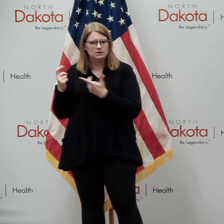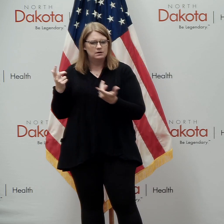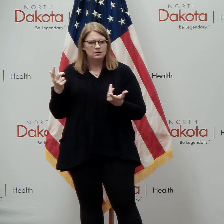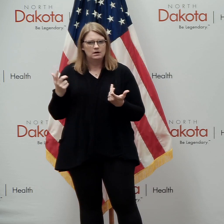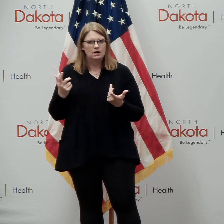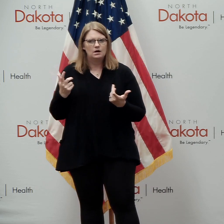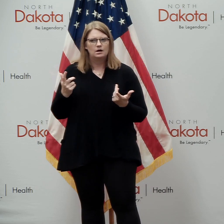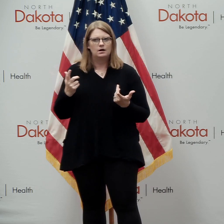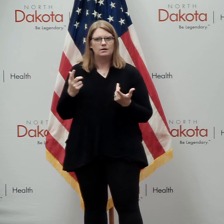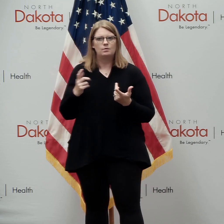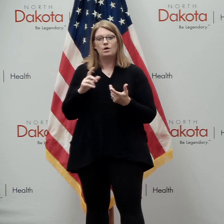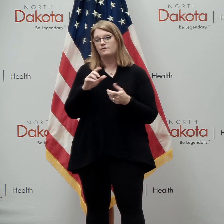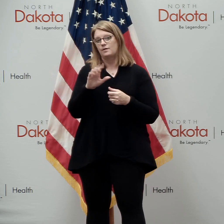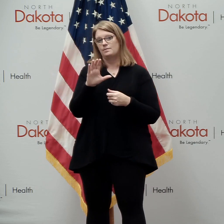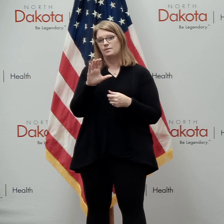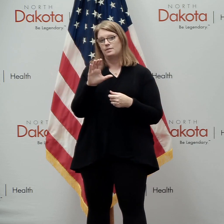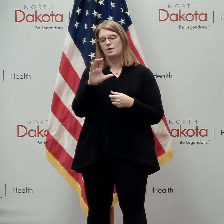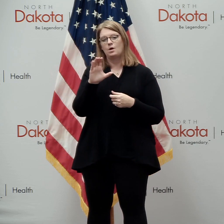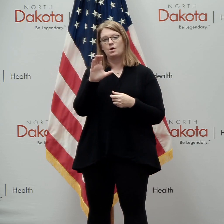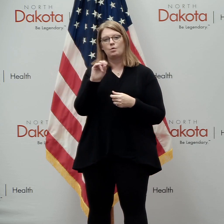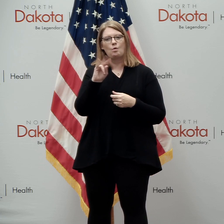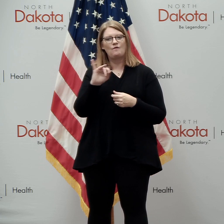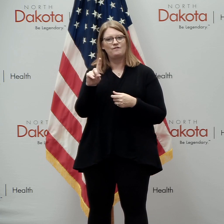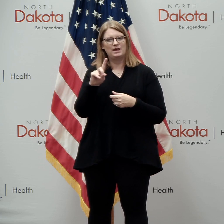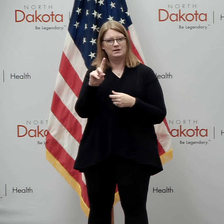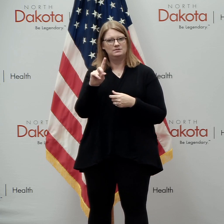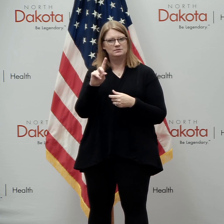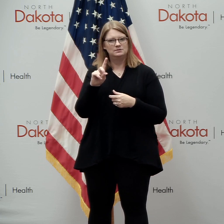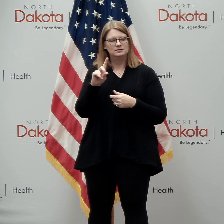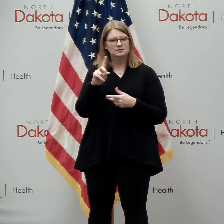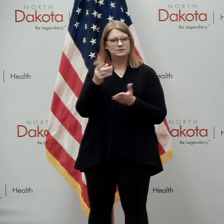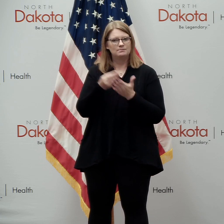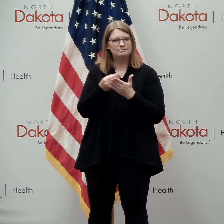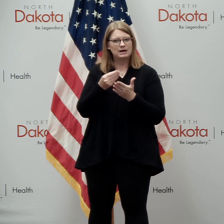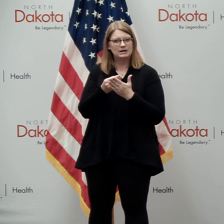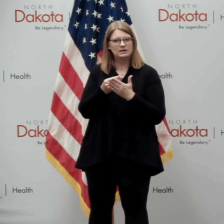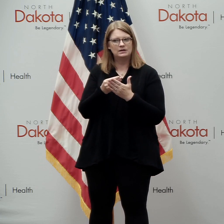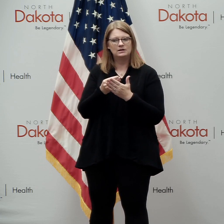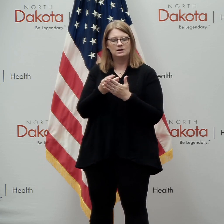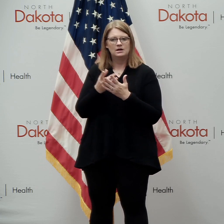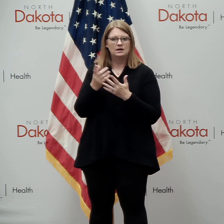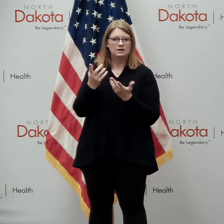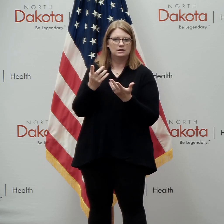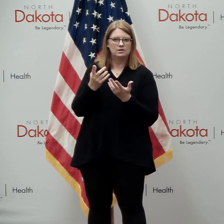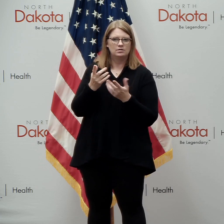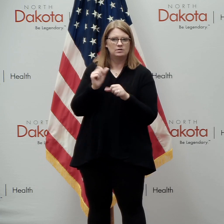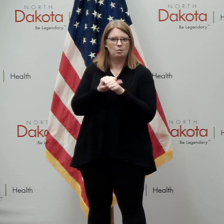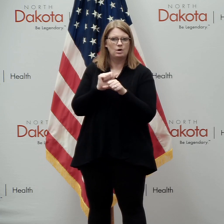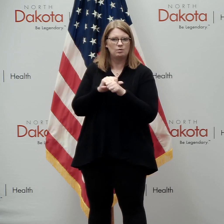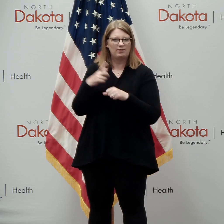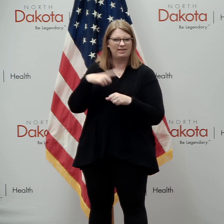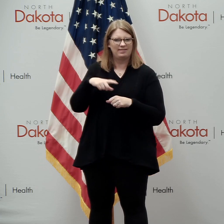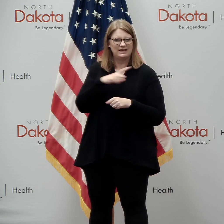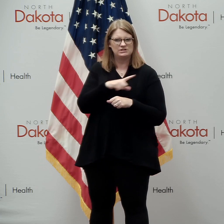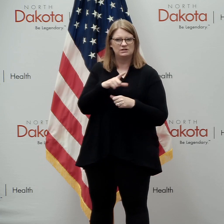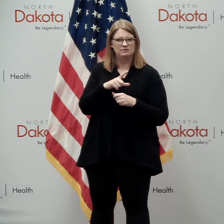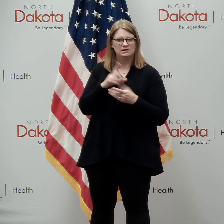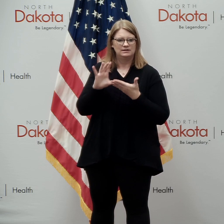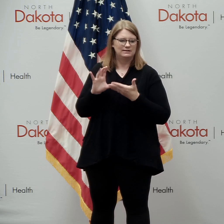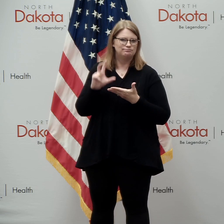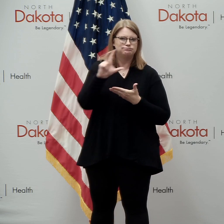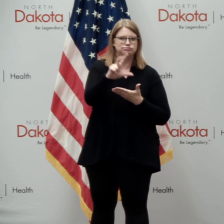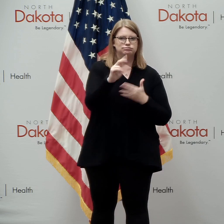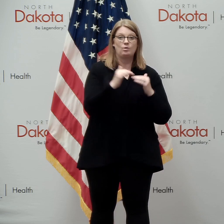coming from the coronavirus relief funds, which we've already, working in tandem with the legislature, have already put over $400